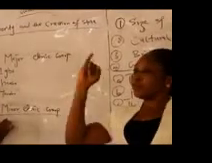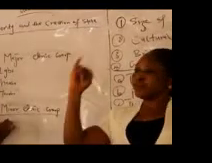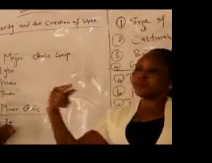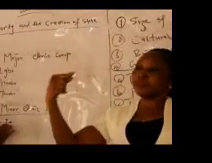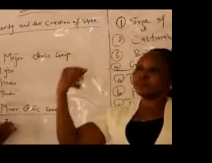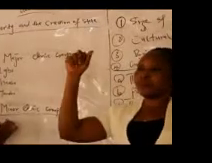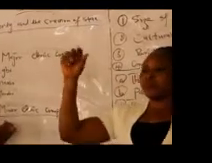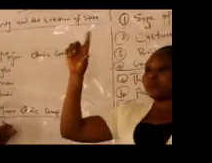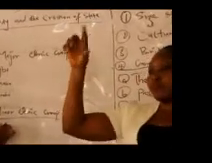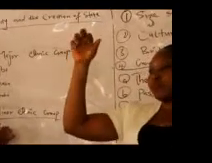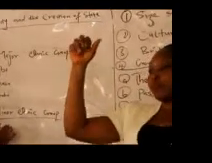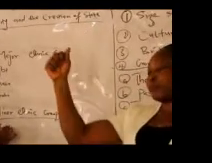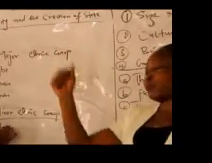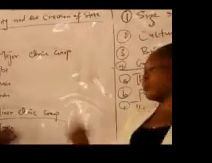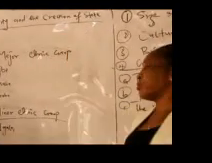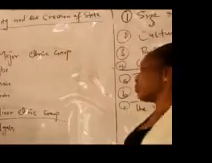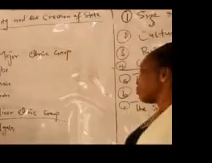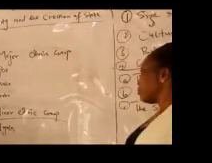Igala.